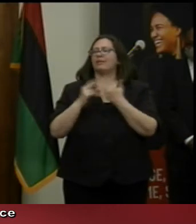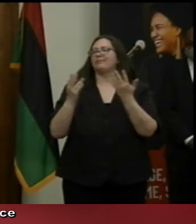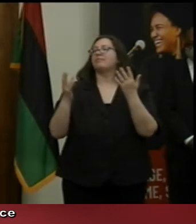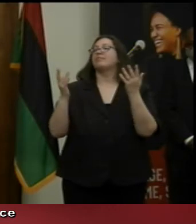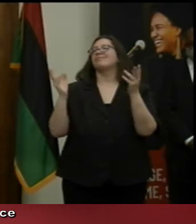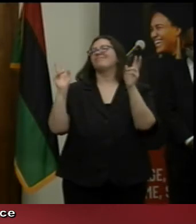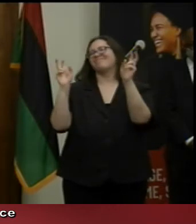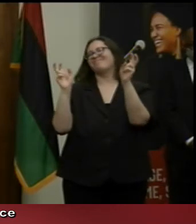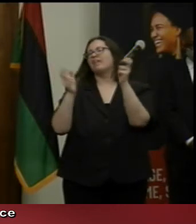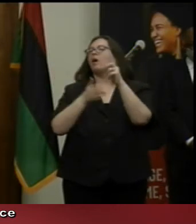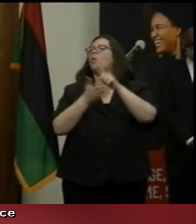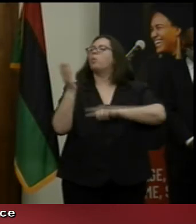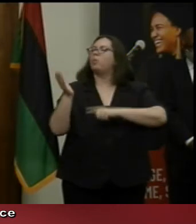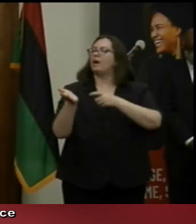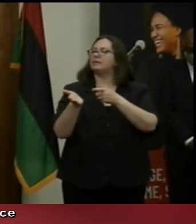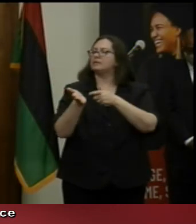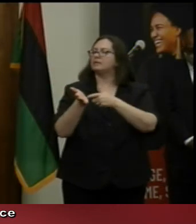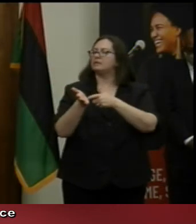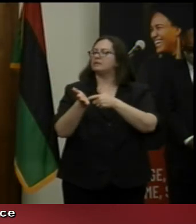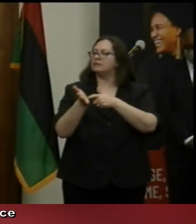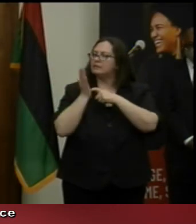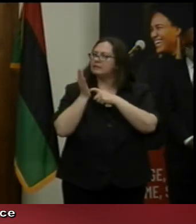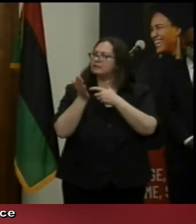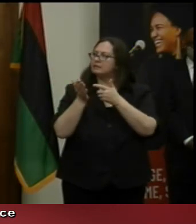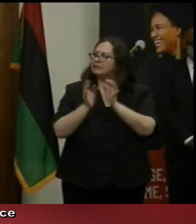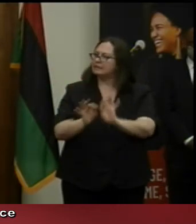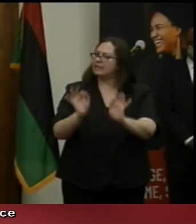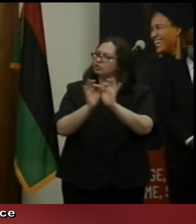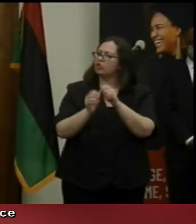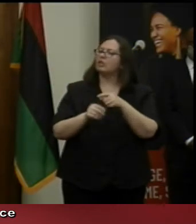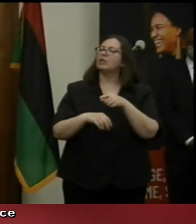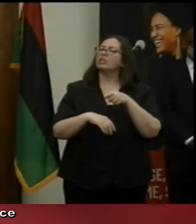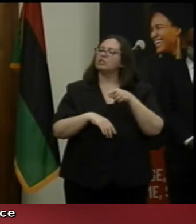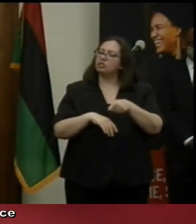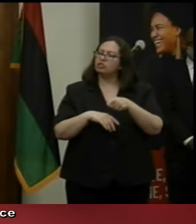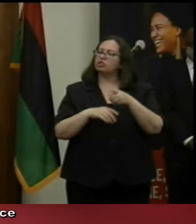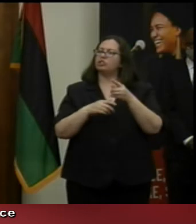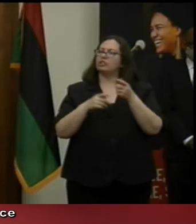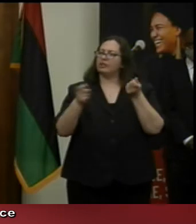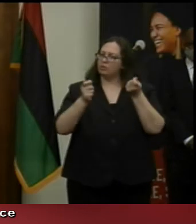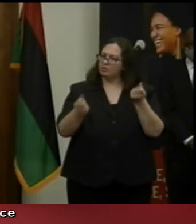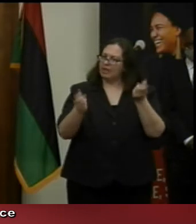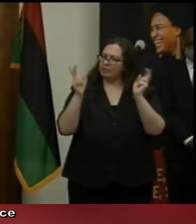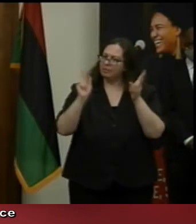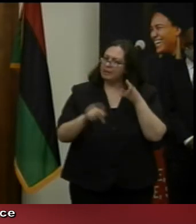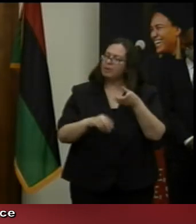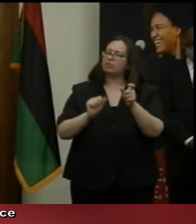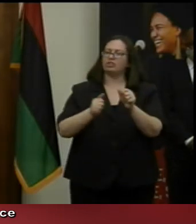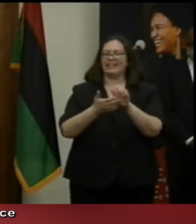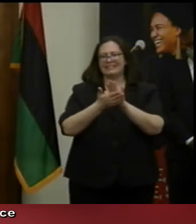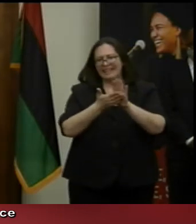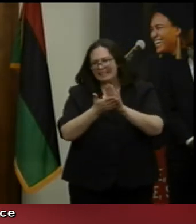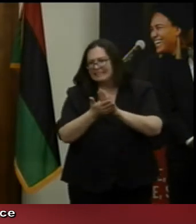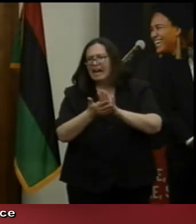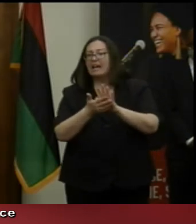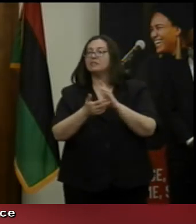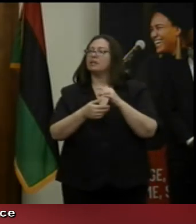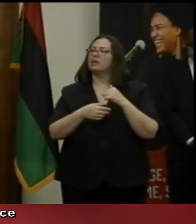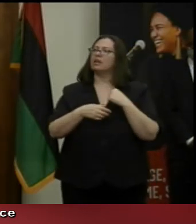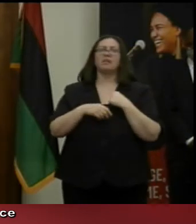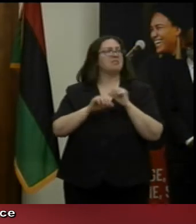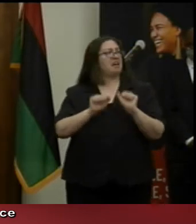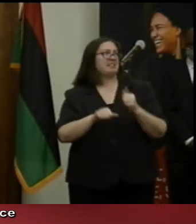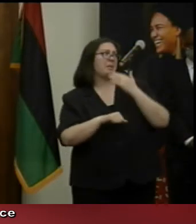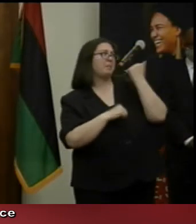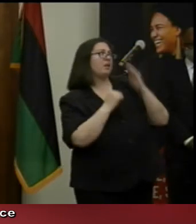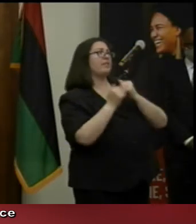Because she has her own salon. She controls how many people are in there and sanitize it better than she does. That's what she said. You know, I can do it better than any